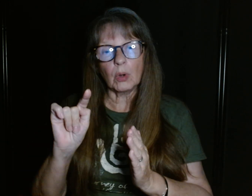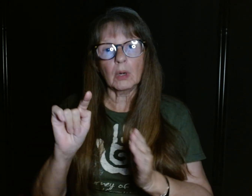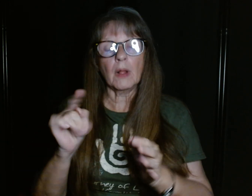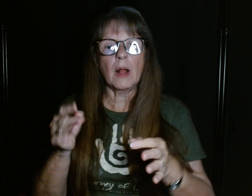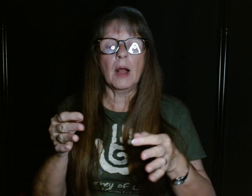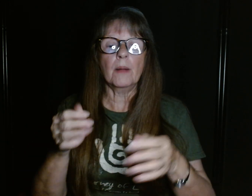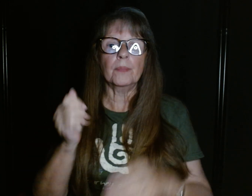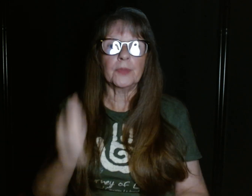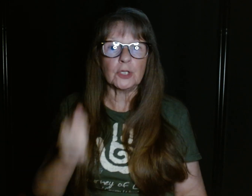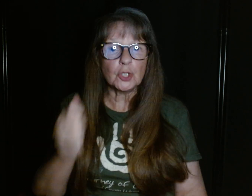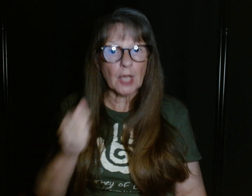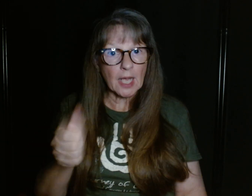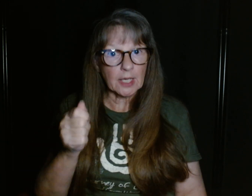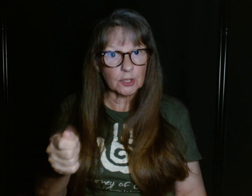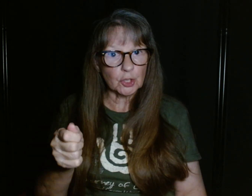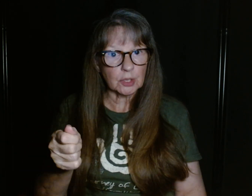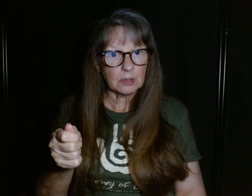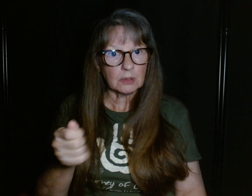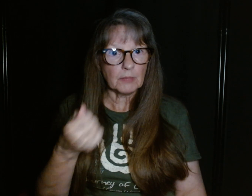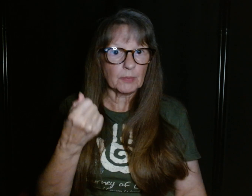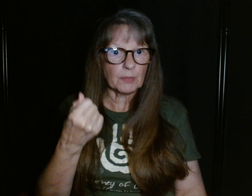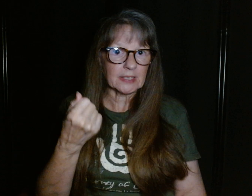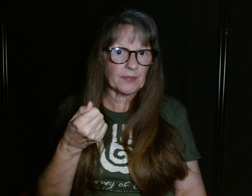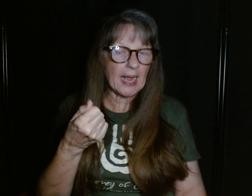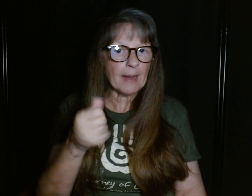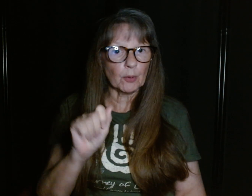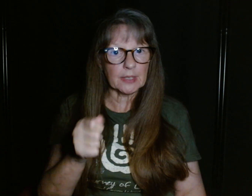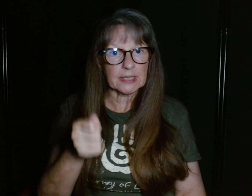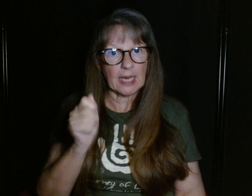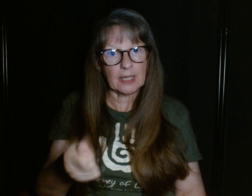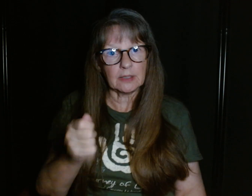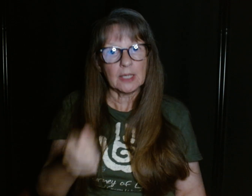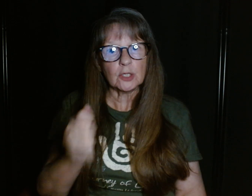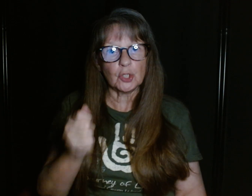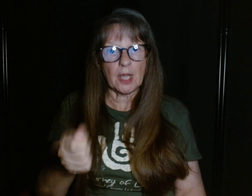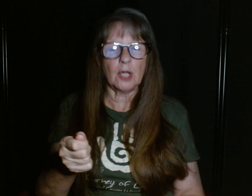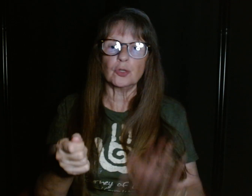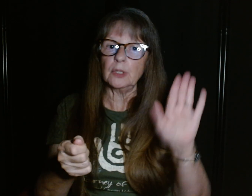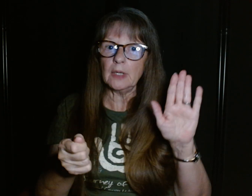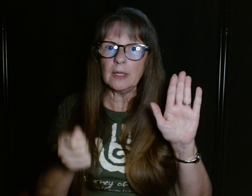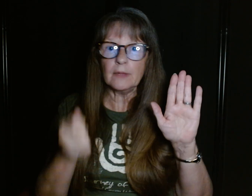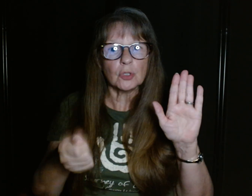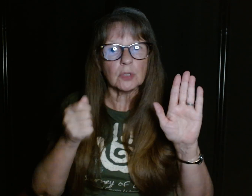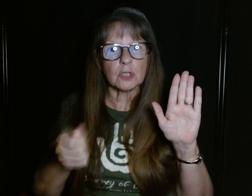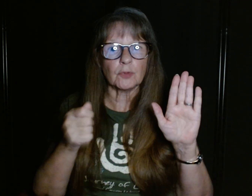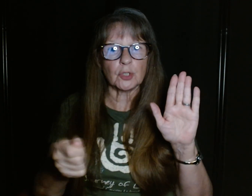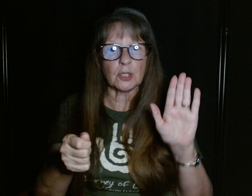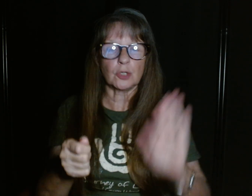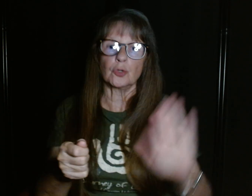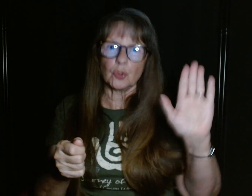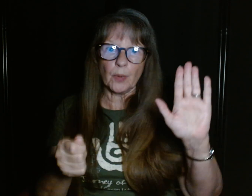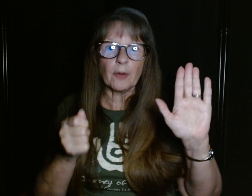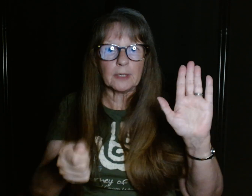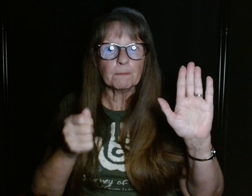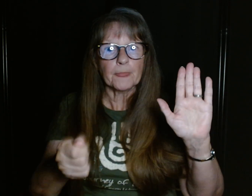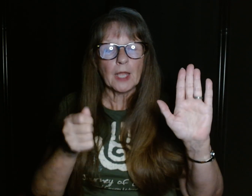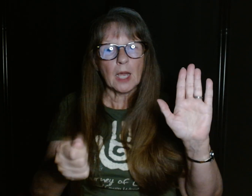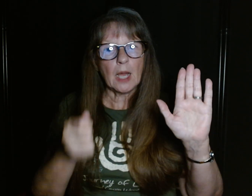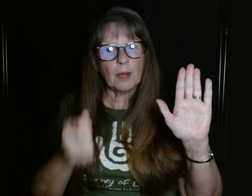for the judge. Remember, that's got the hammer in his hand, judge, or you can't even do this for judge because you're swearing